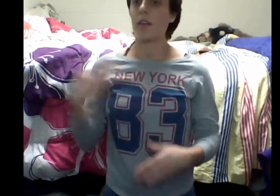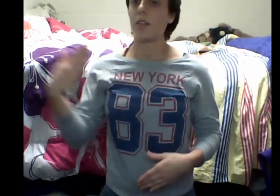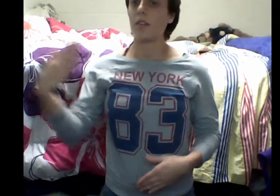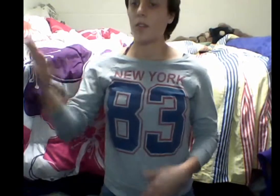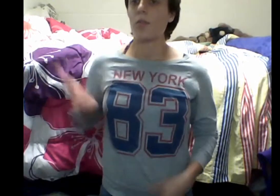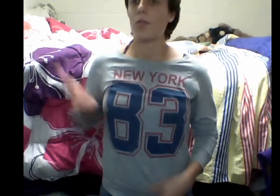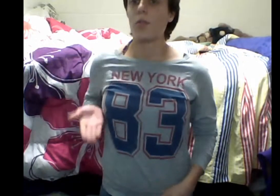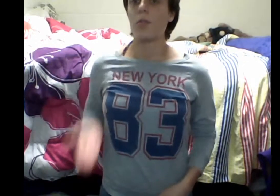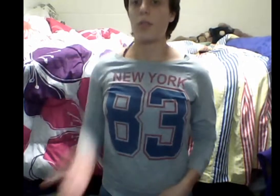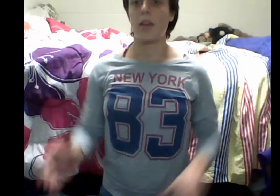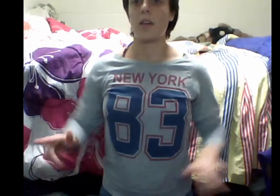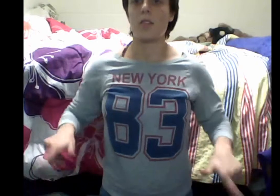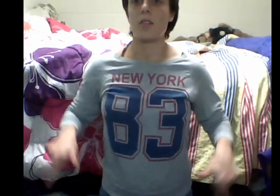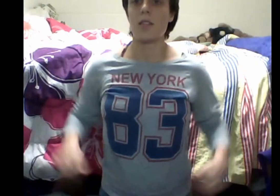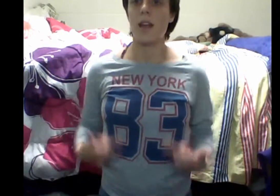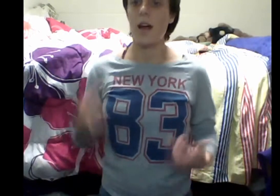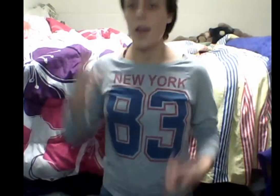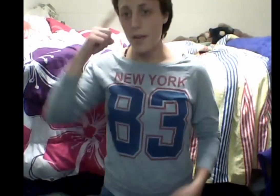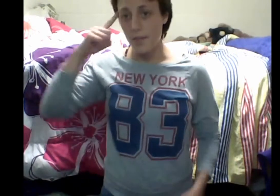In you there's life